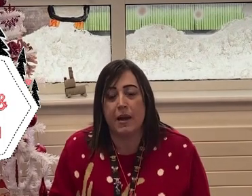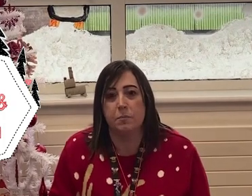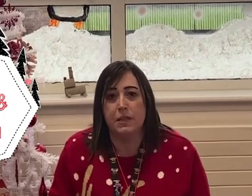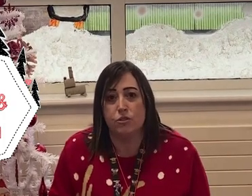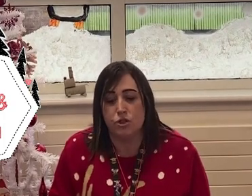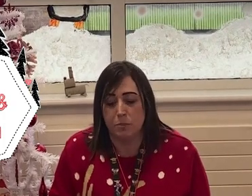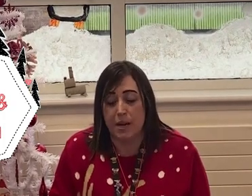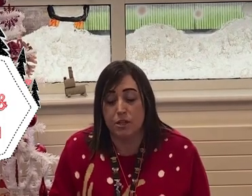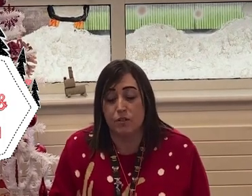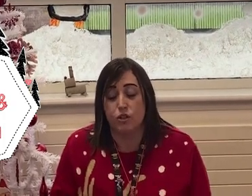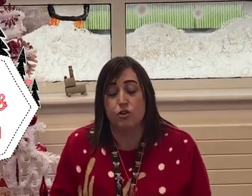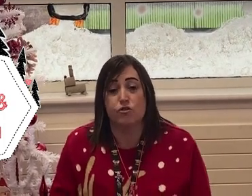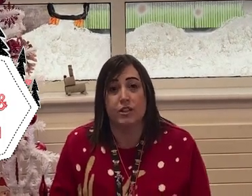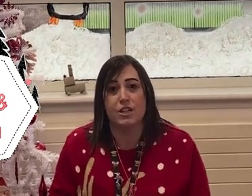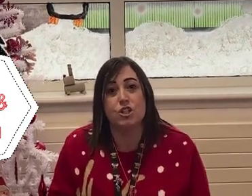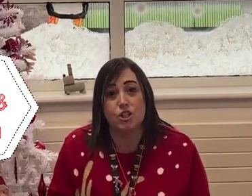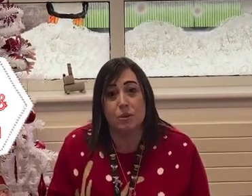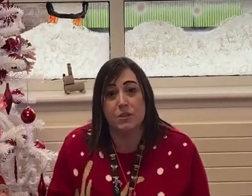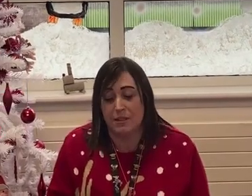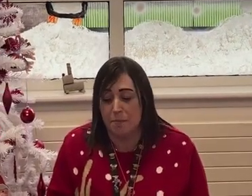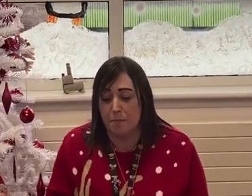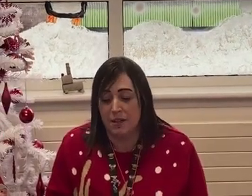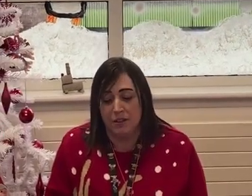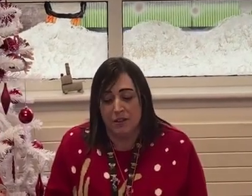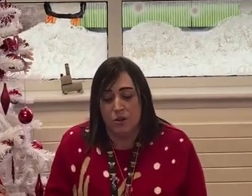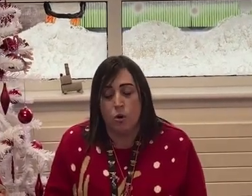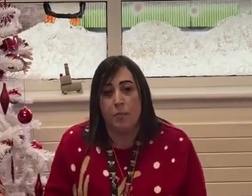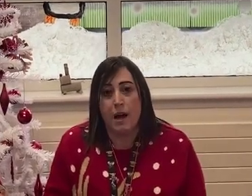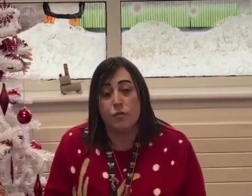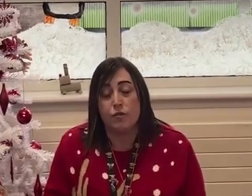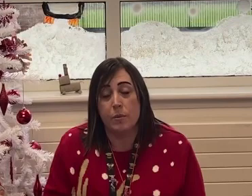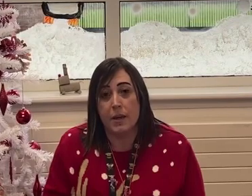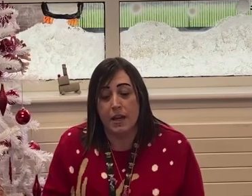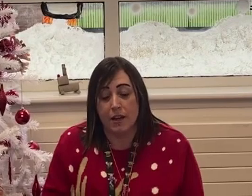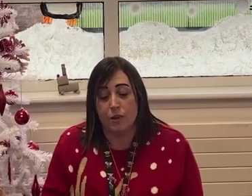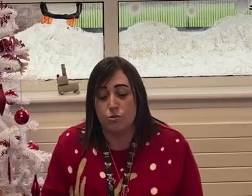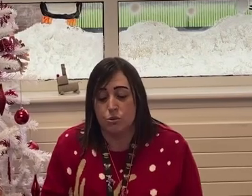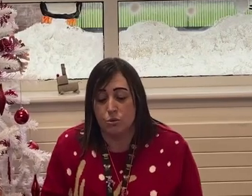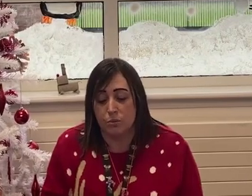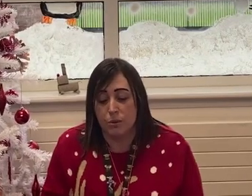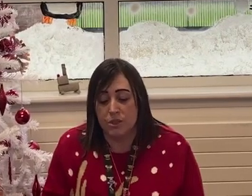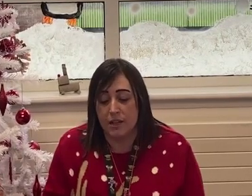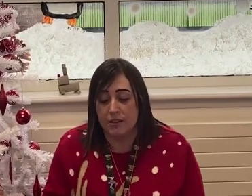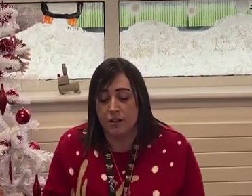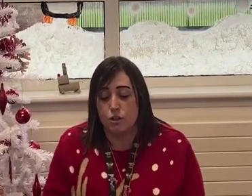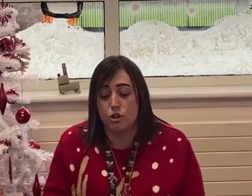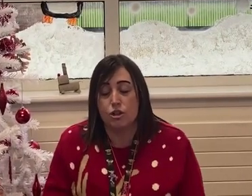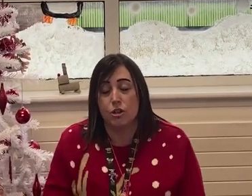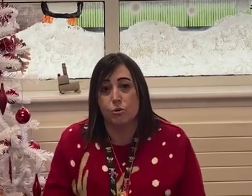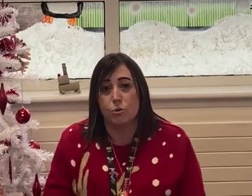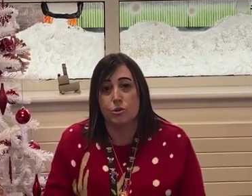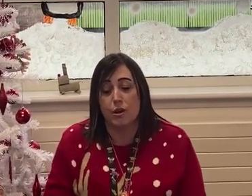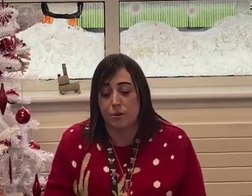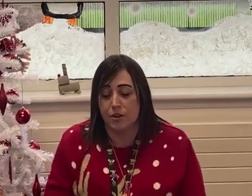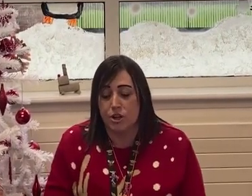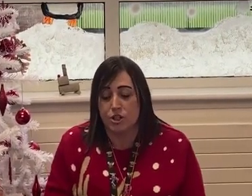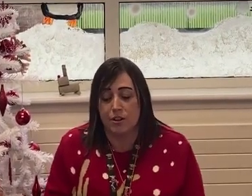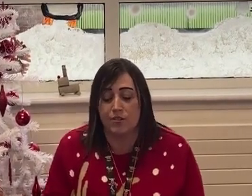Me, Respectful Relationships team. On behalf of the Parent Council, we send a huge hello to our nursery